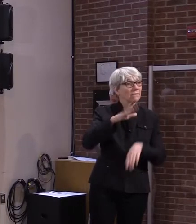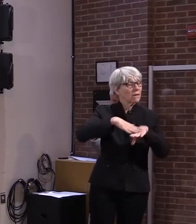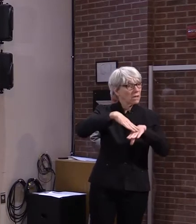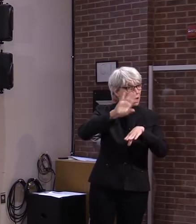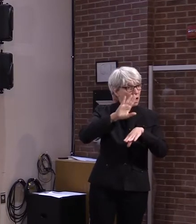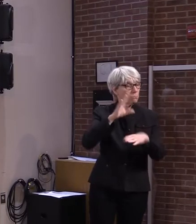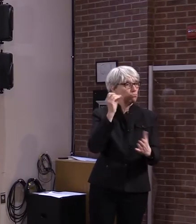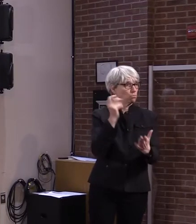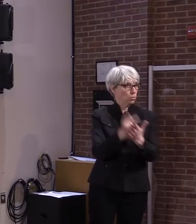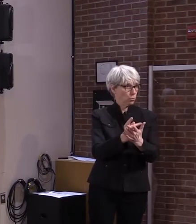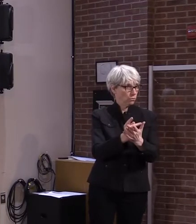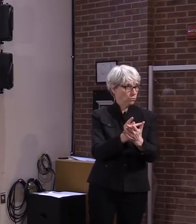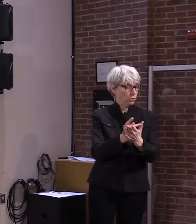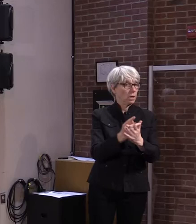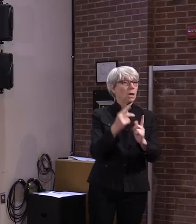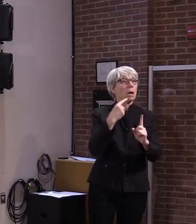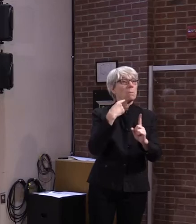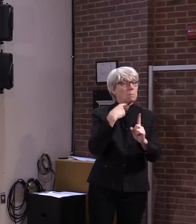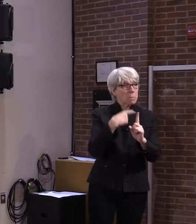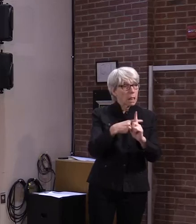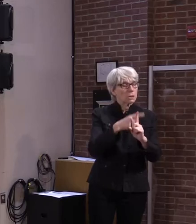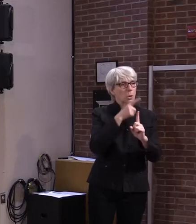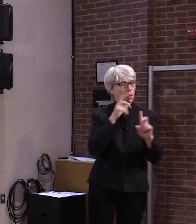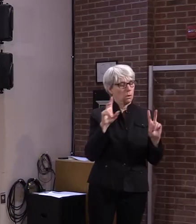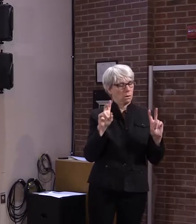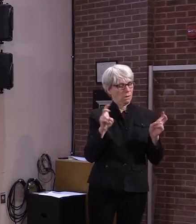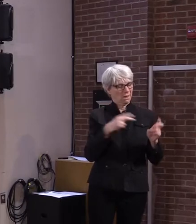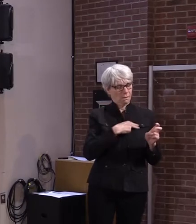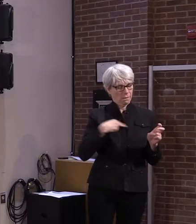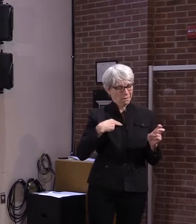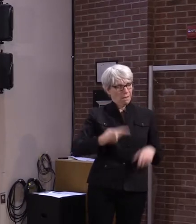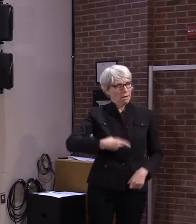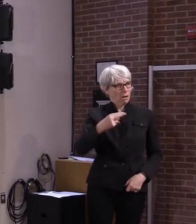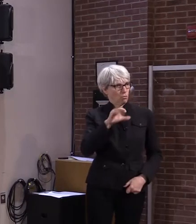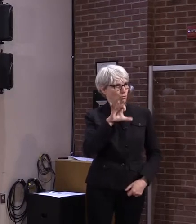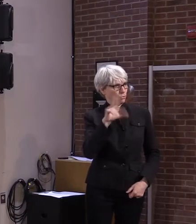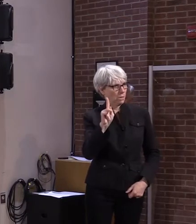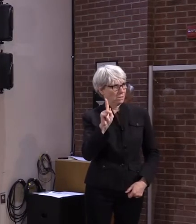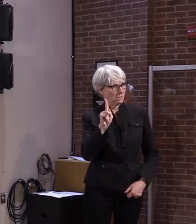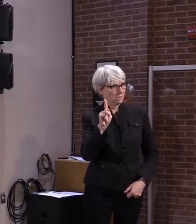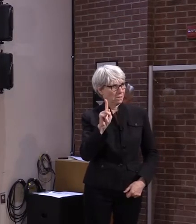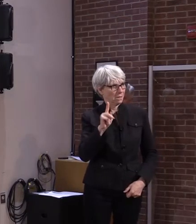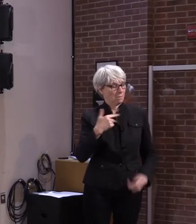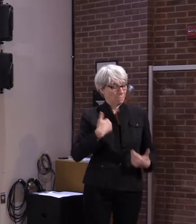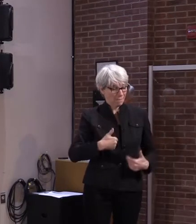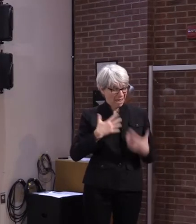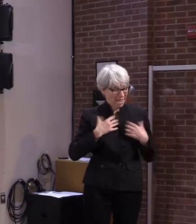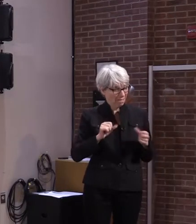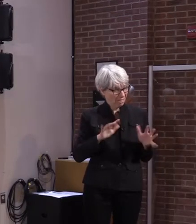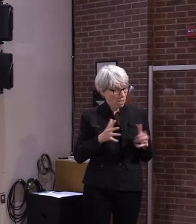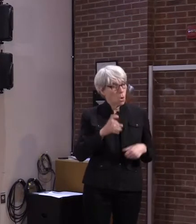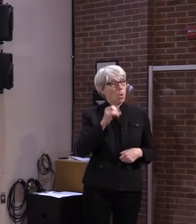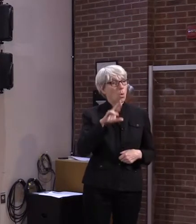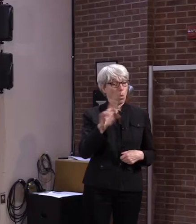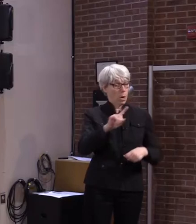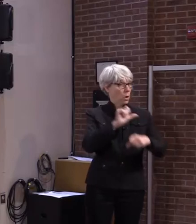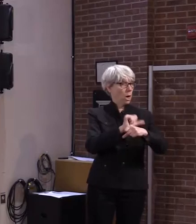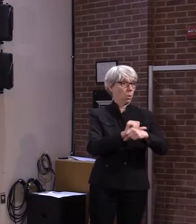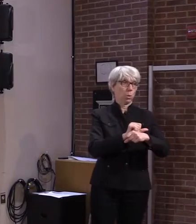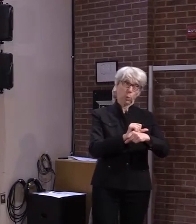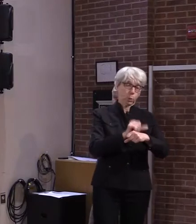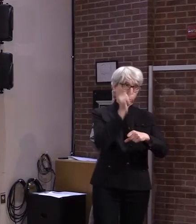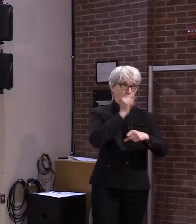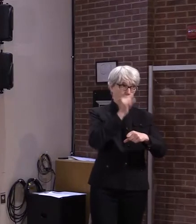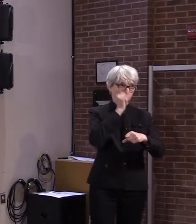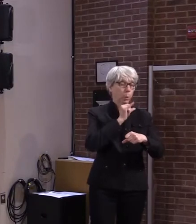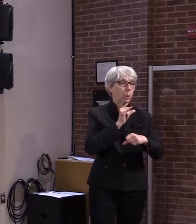up, and for those in high-risk and high-risk occupations. However, the